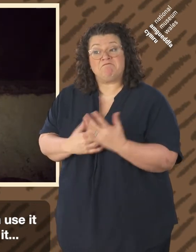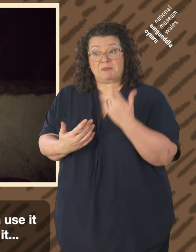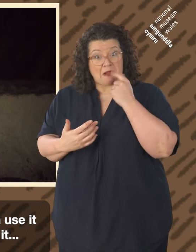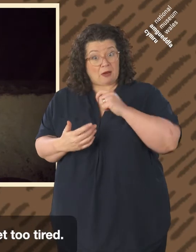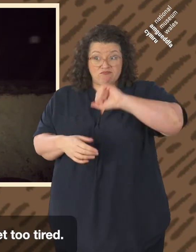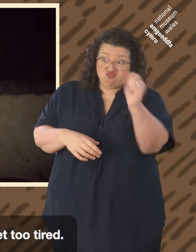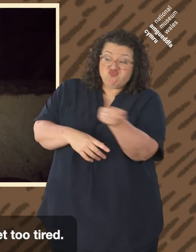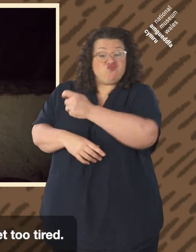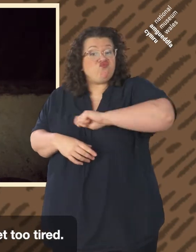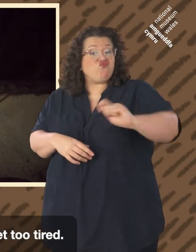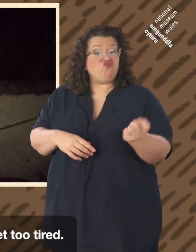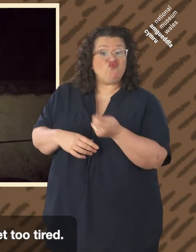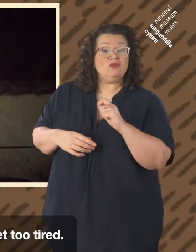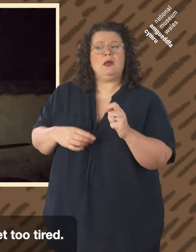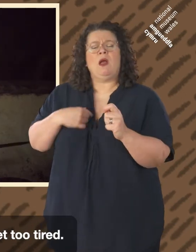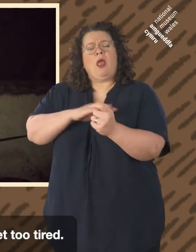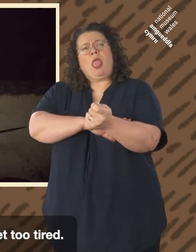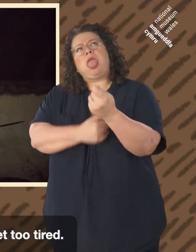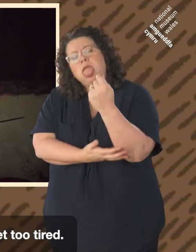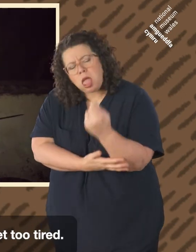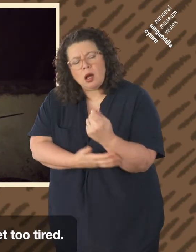and fight with it, and my arm won't get too tired.